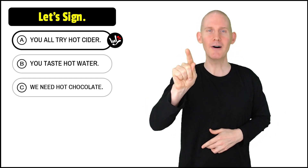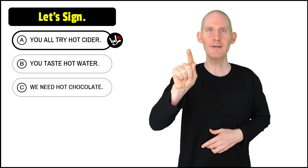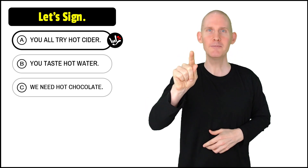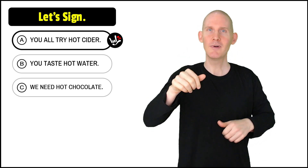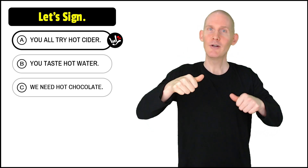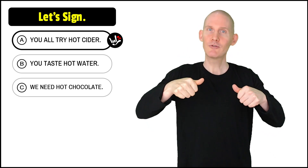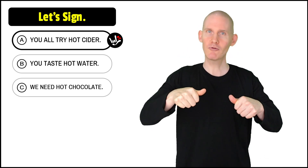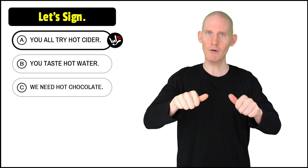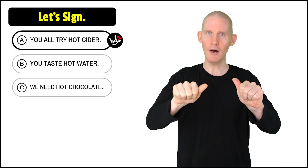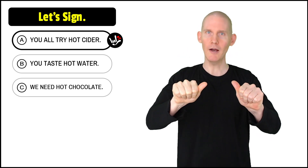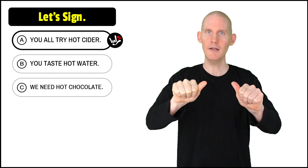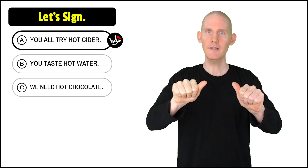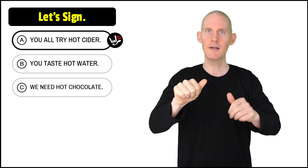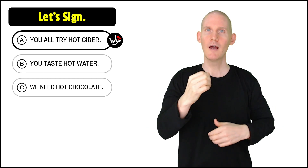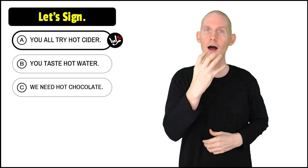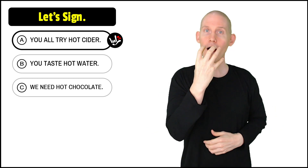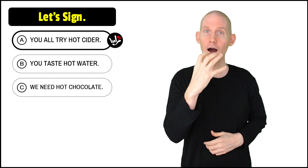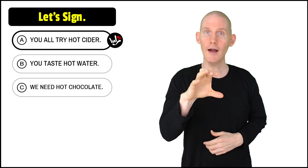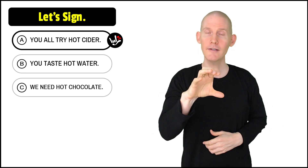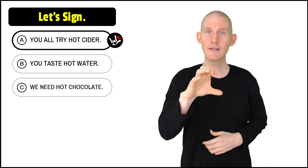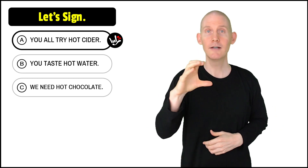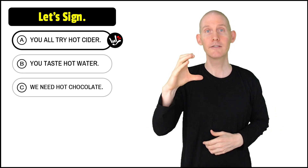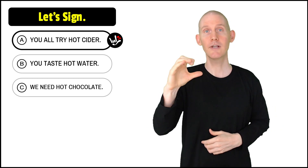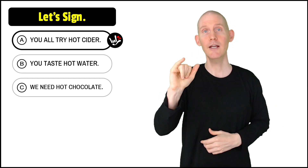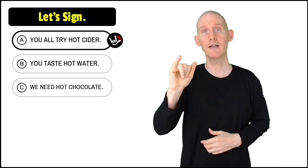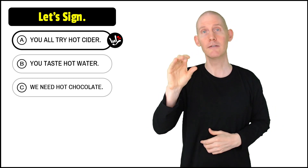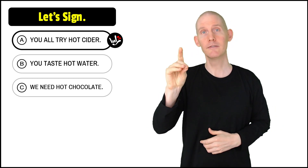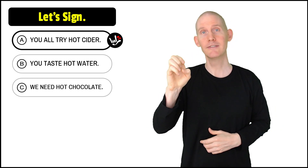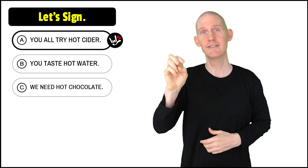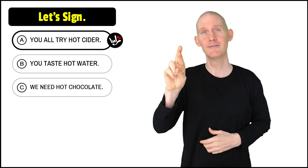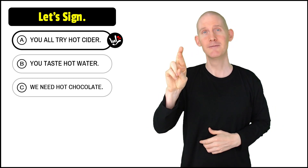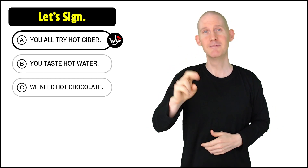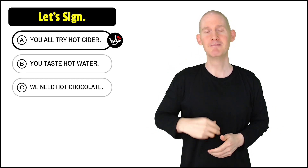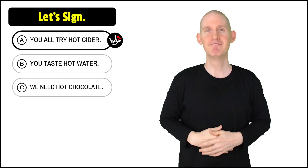all try hot cider.